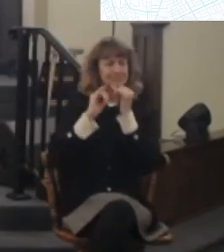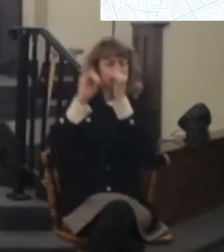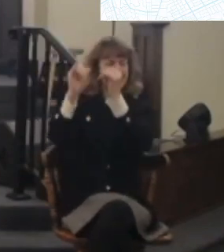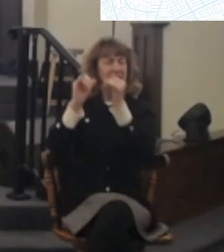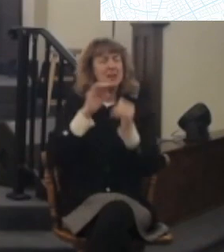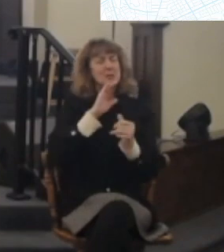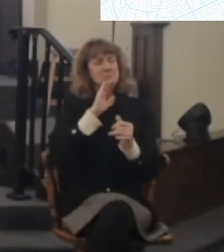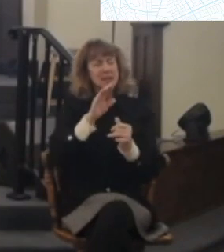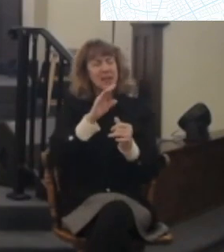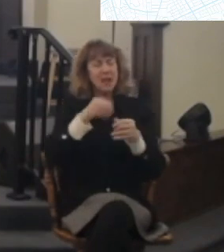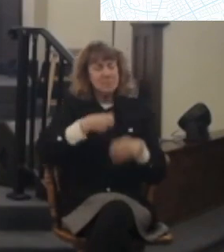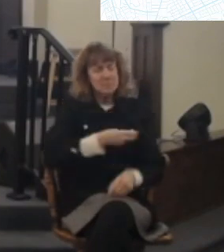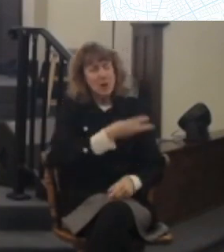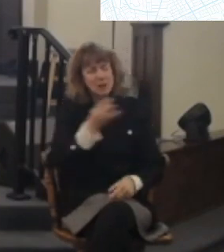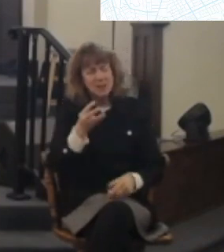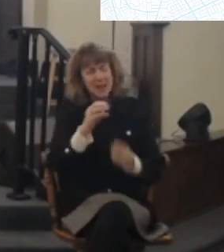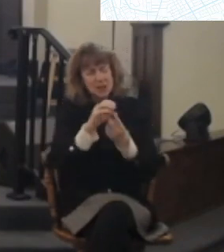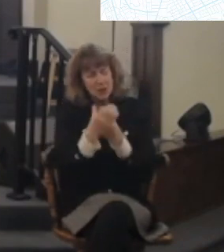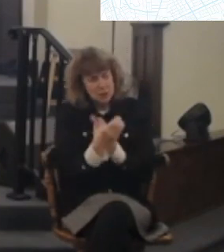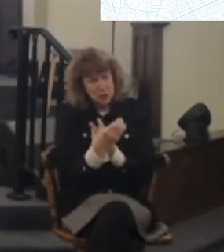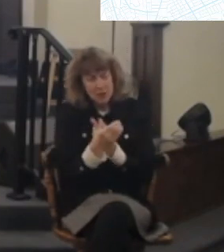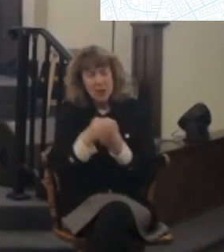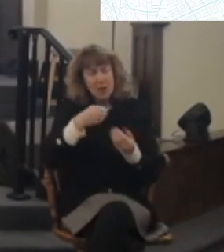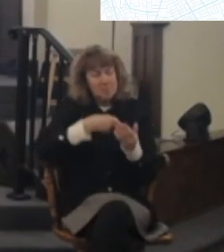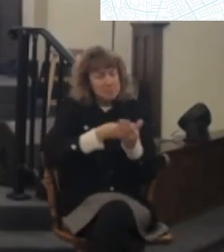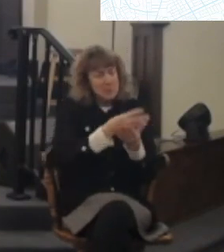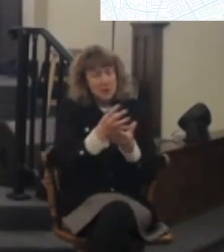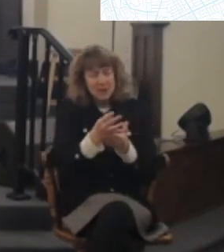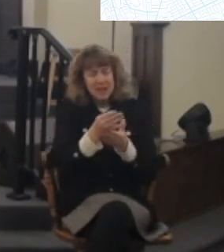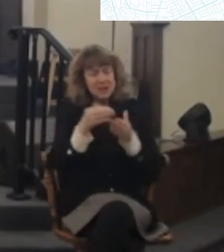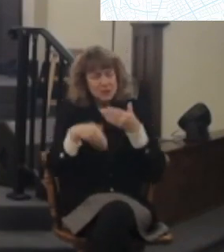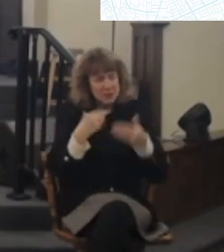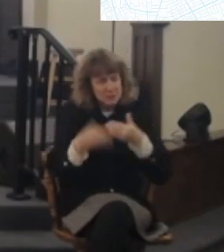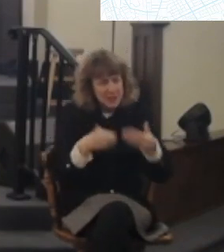multicultural, multi-ethnic, multi-generational community.